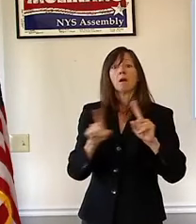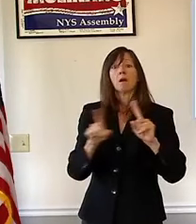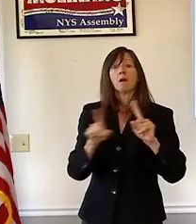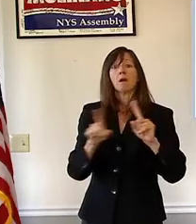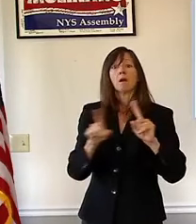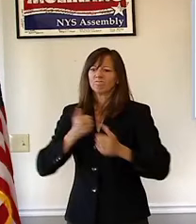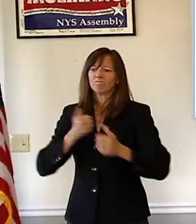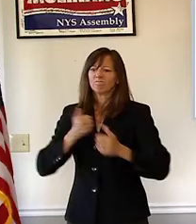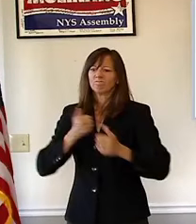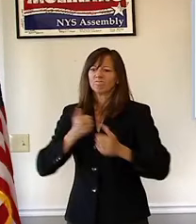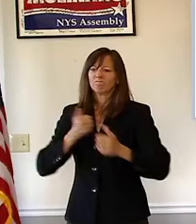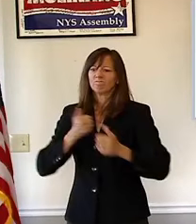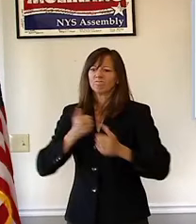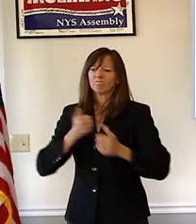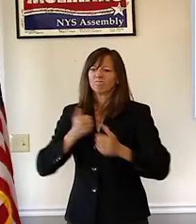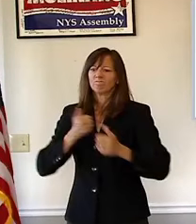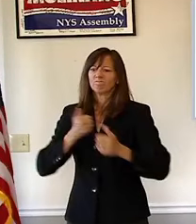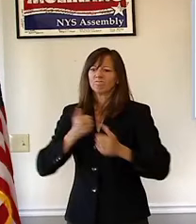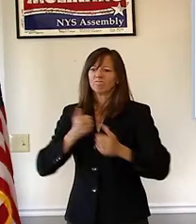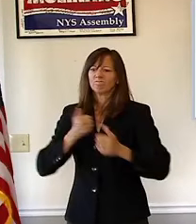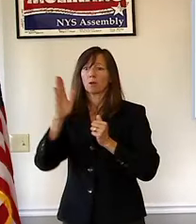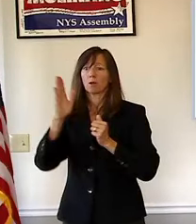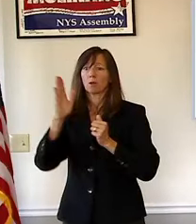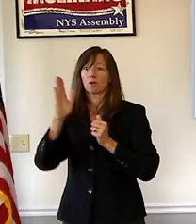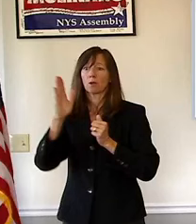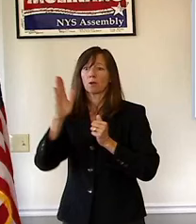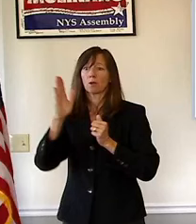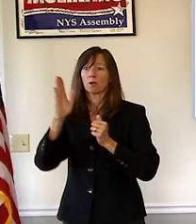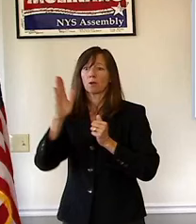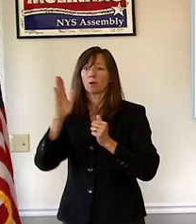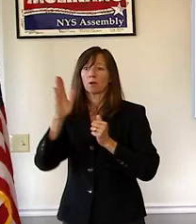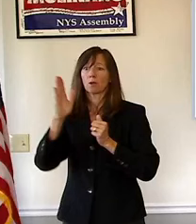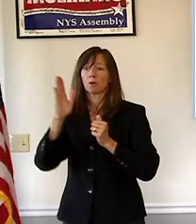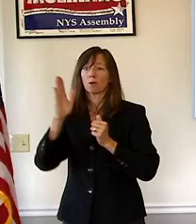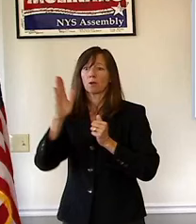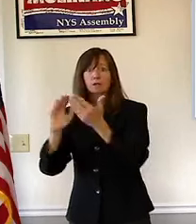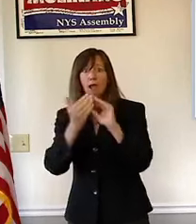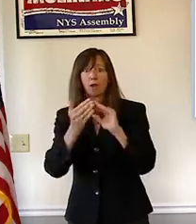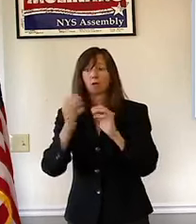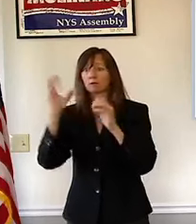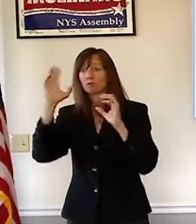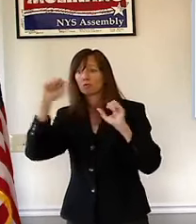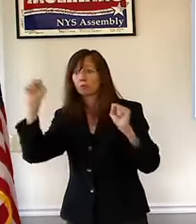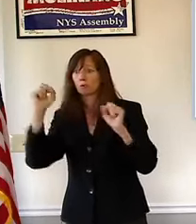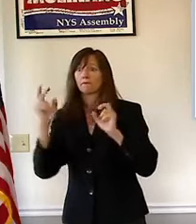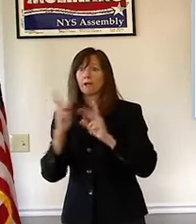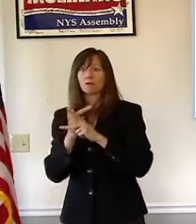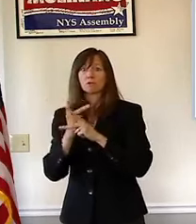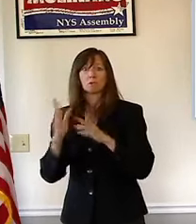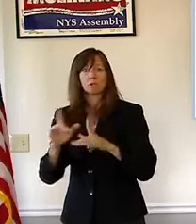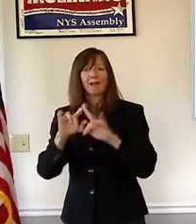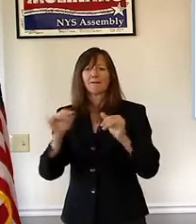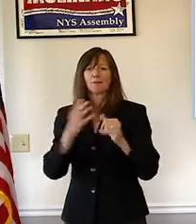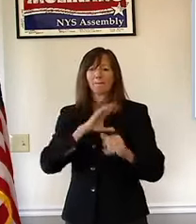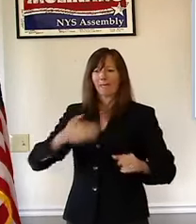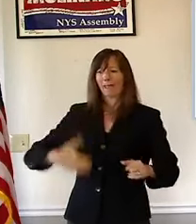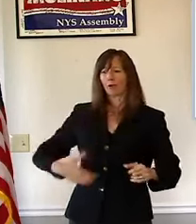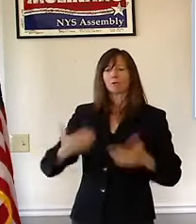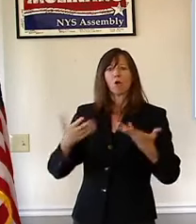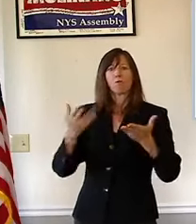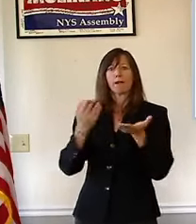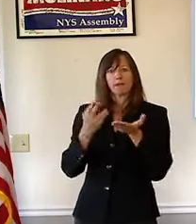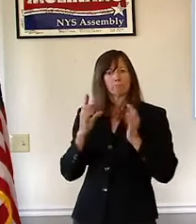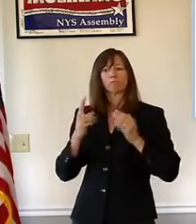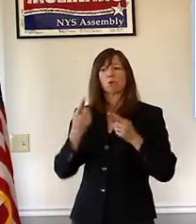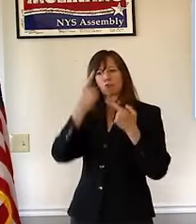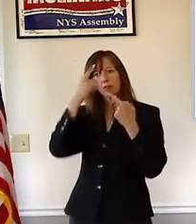Every supervisor and mayor has signed on. And we're going to do it right. So, Ken, thanks for that. If there are questions, I'll send them your way. Let's answer a handful of other questions. Lori's